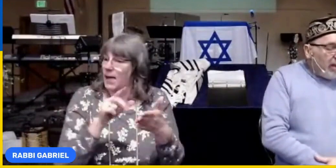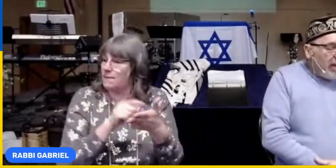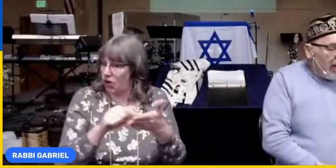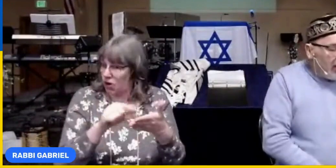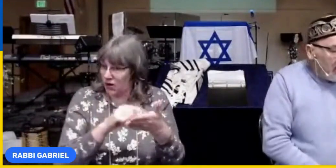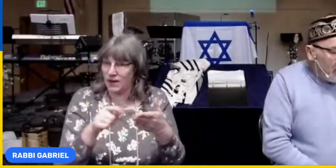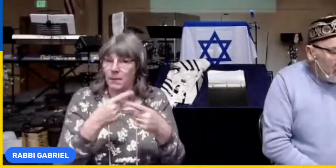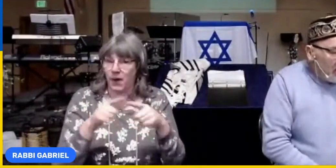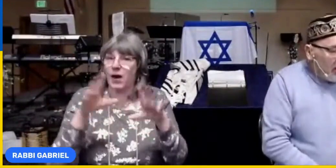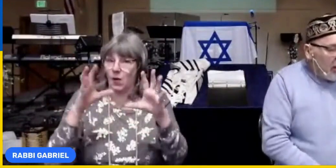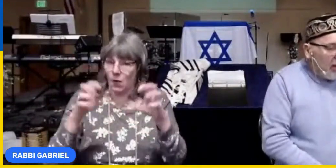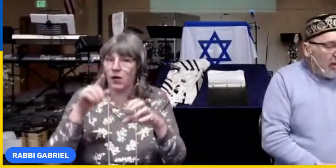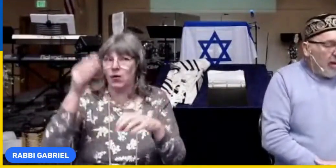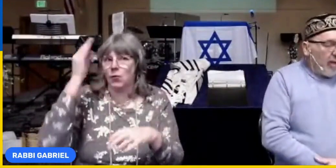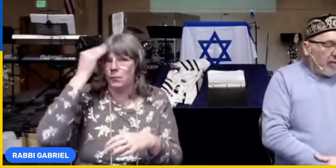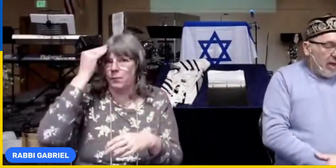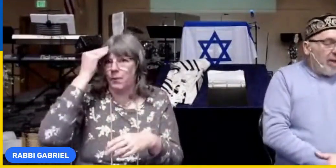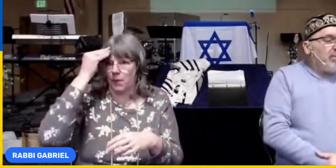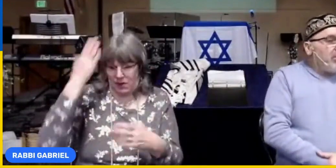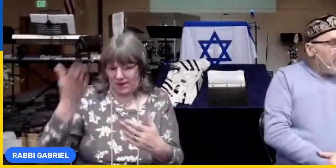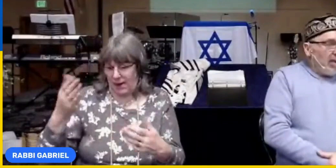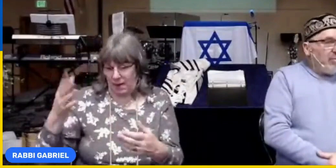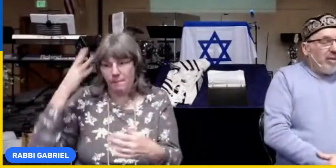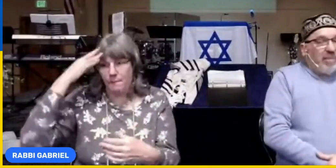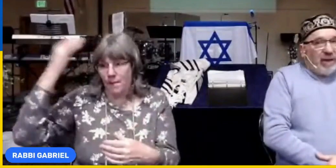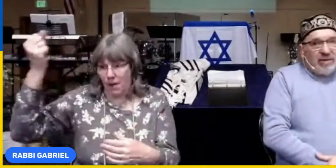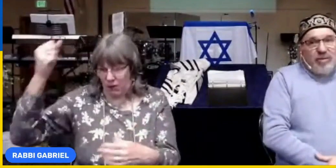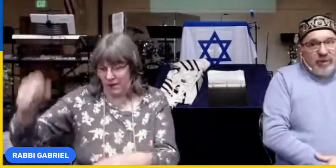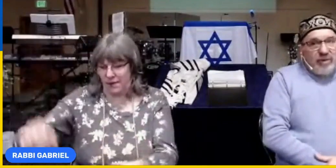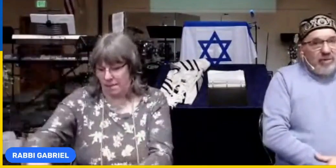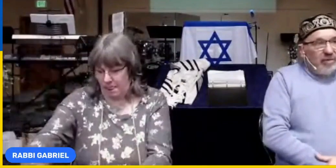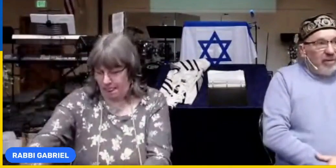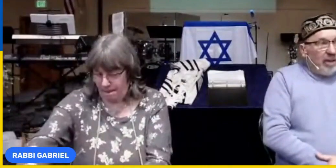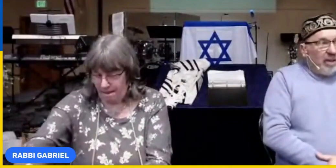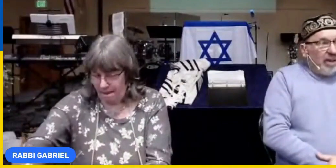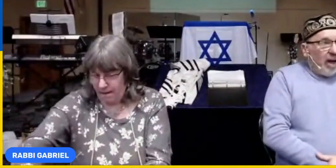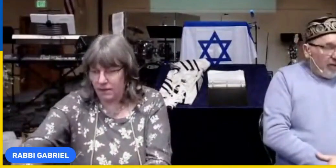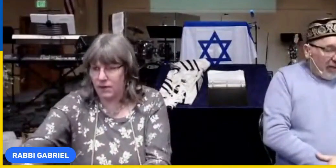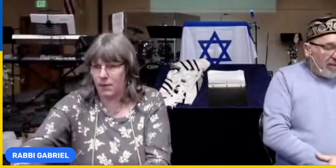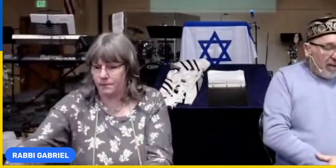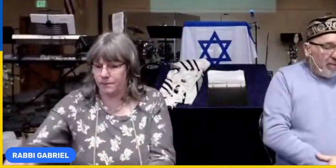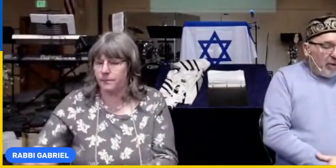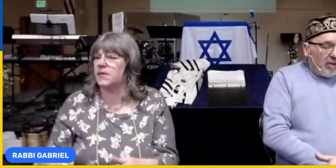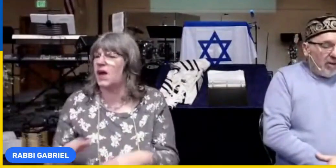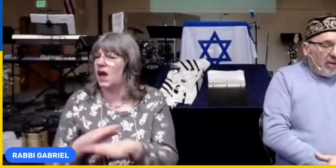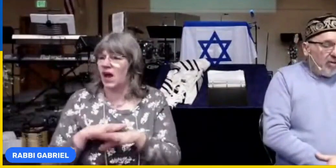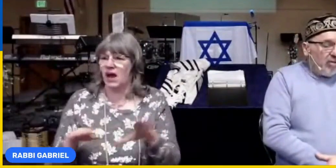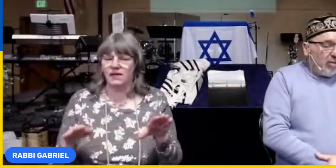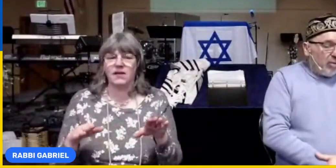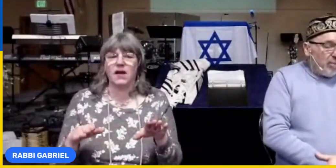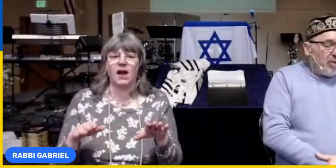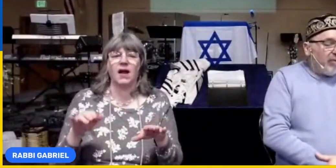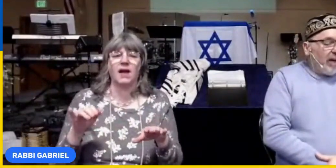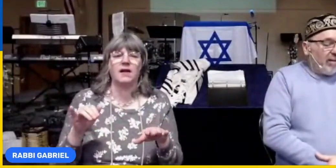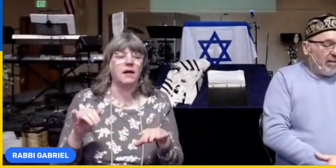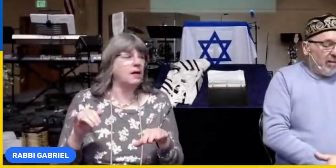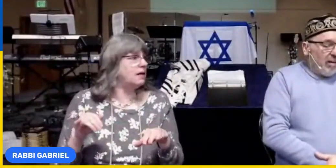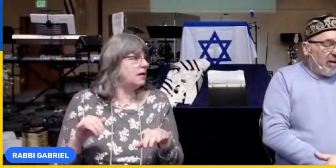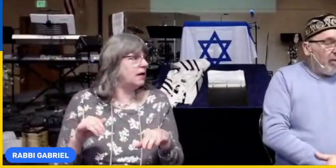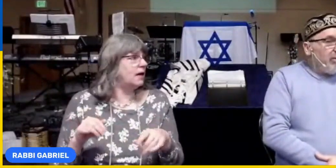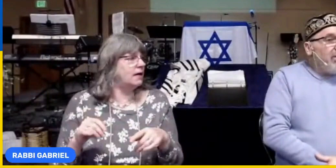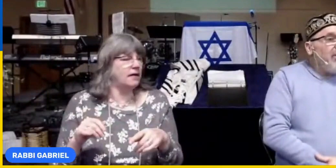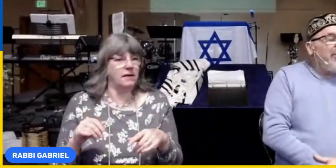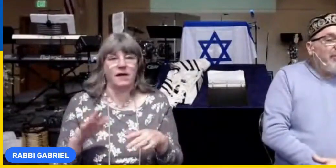But we are not yet at the time to celebrate Passover. Our next celebration is to be